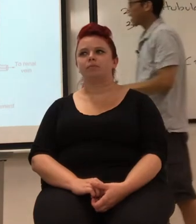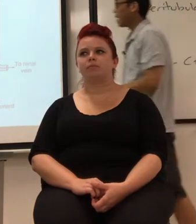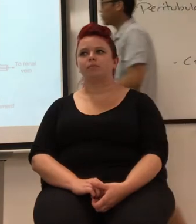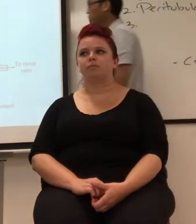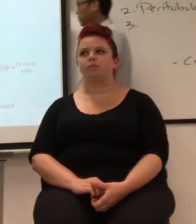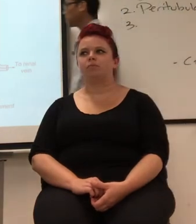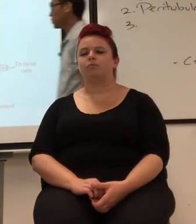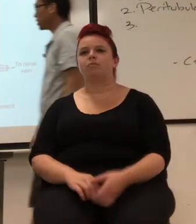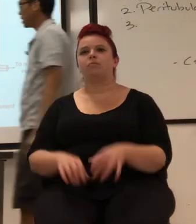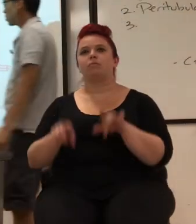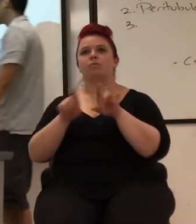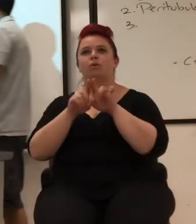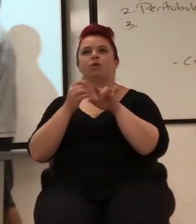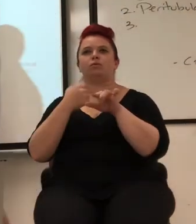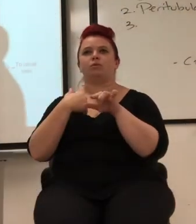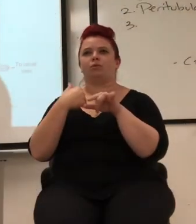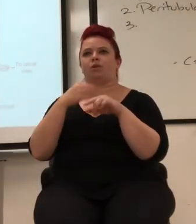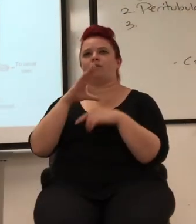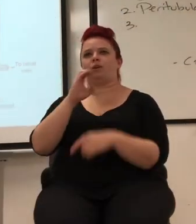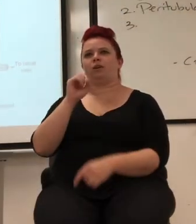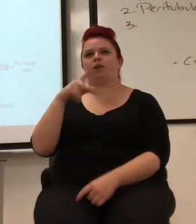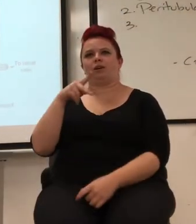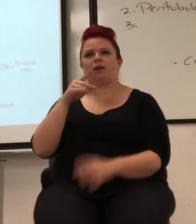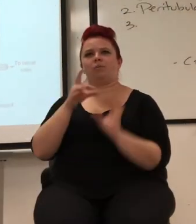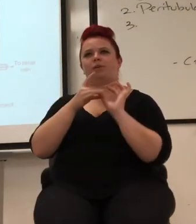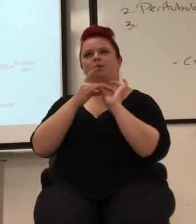there's a capillary associated with the loop of Henle